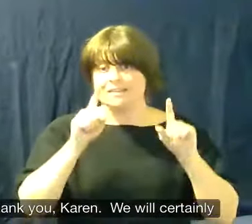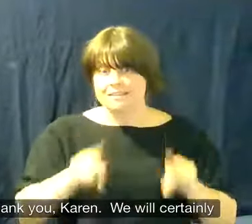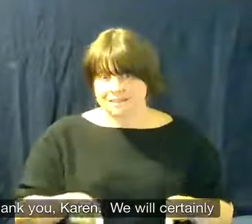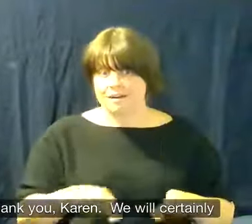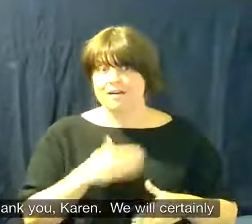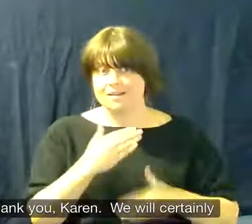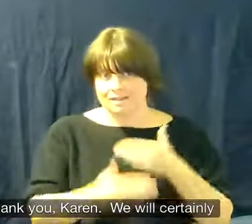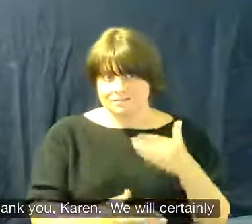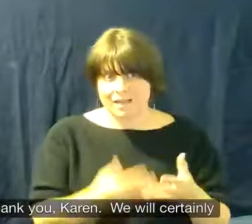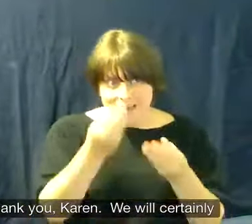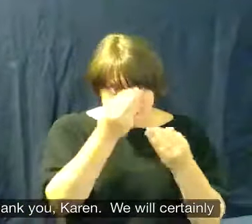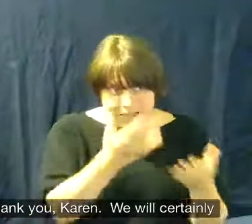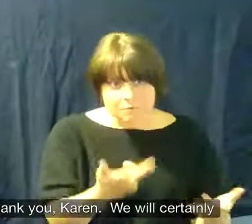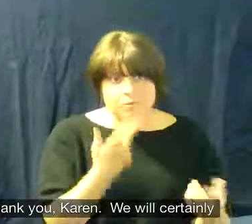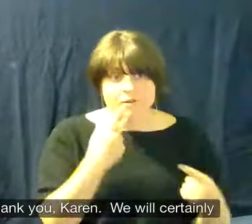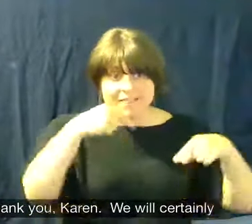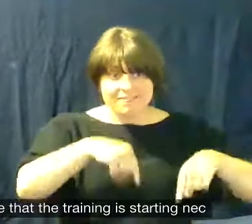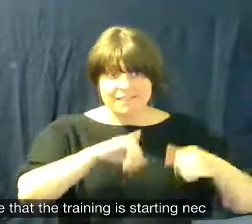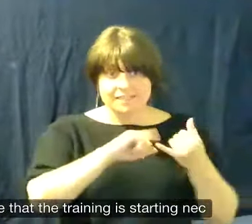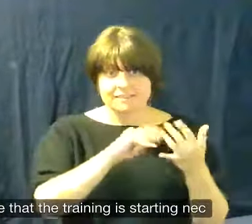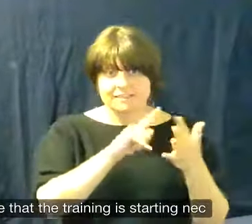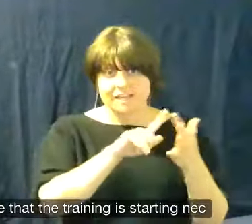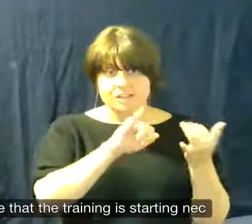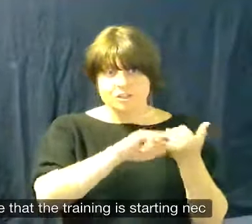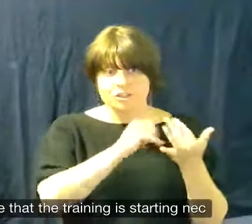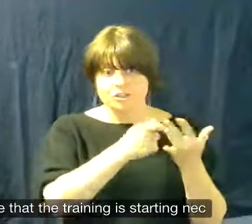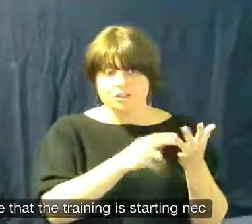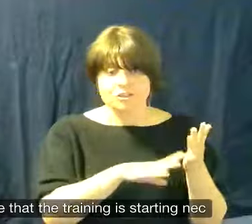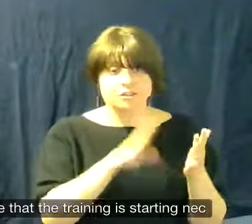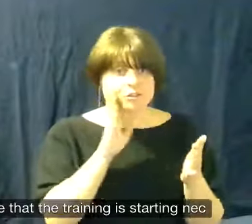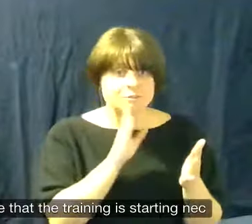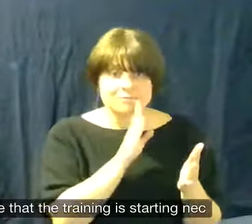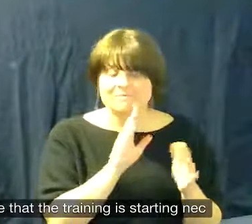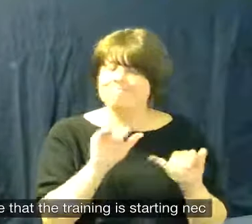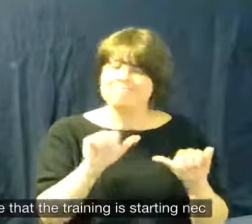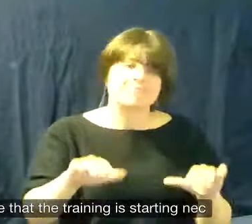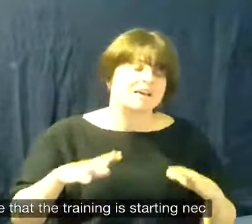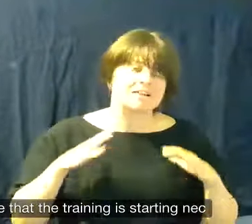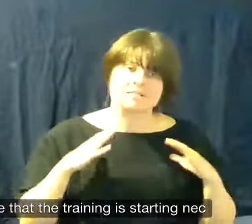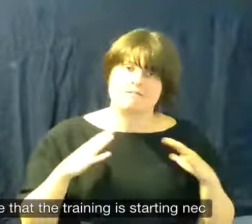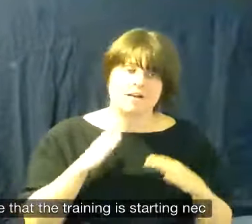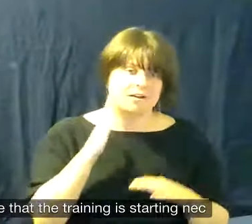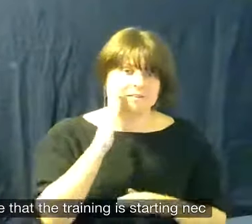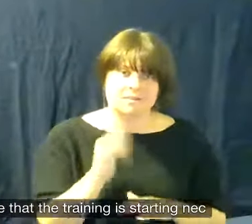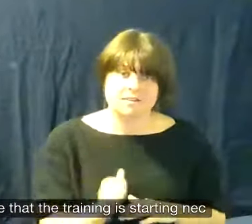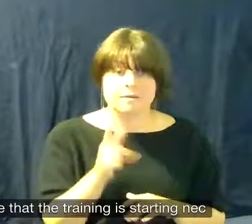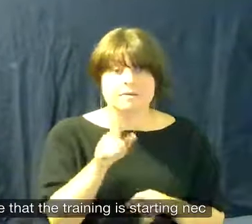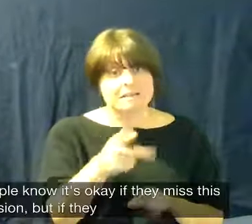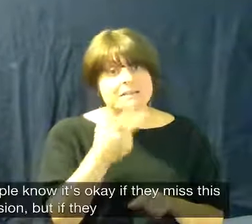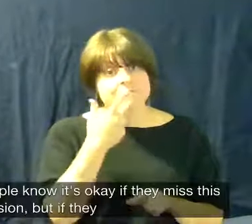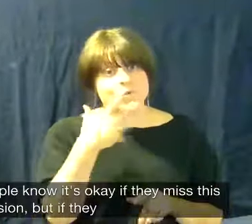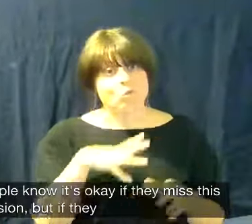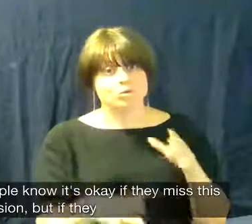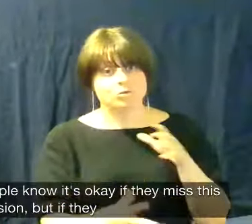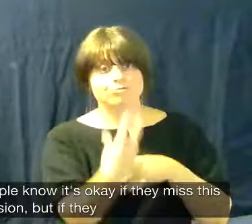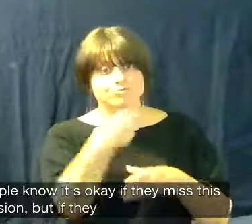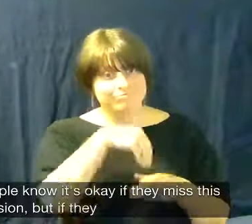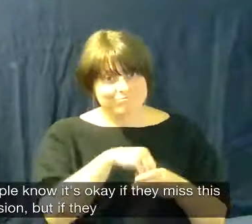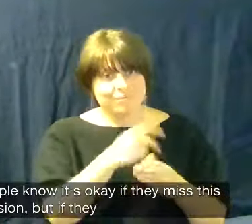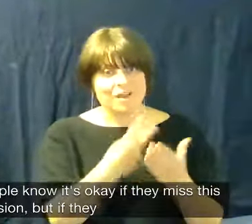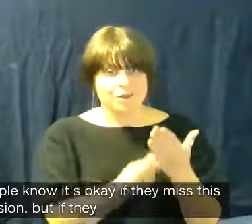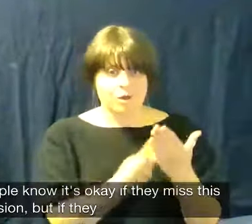people know it's okay if they miss this session, but that if they want to participate in the program, we do